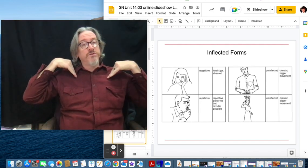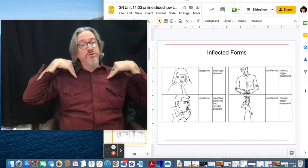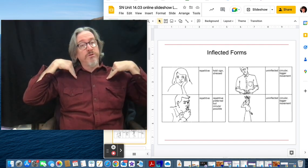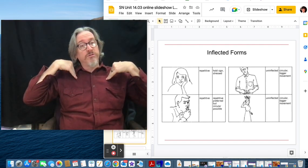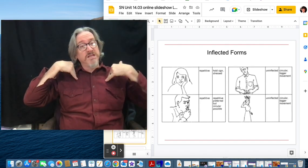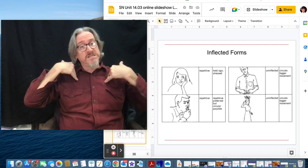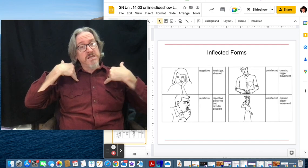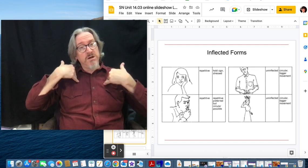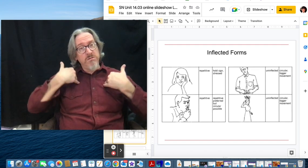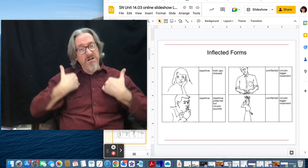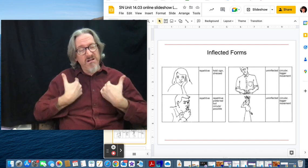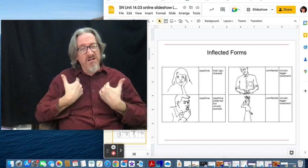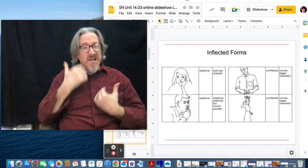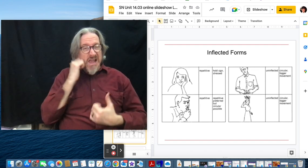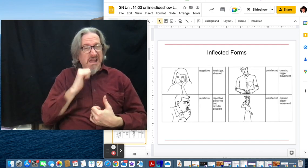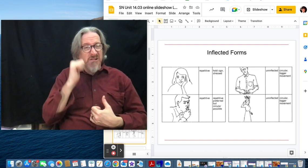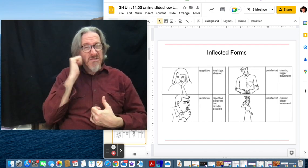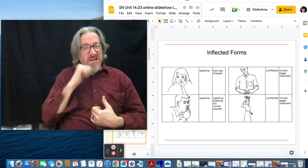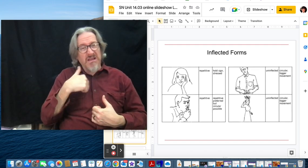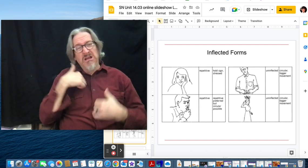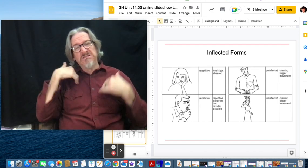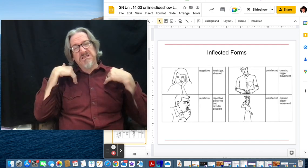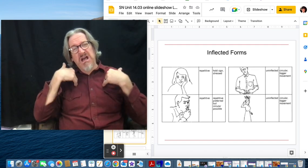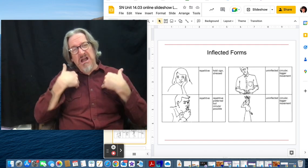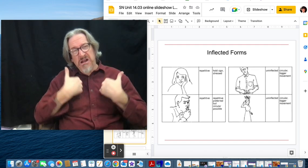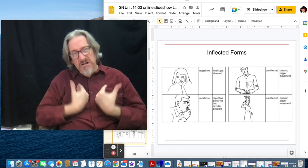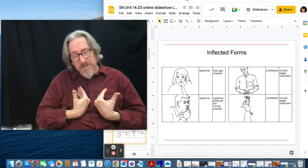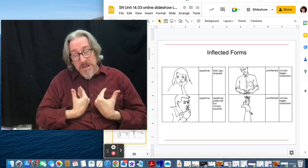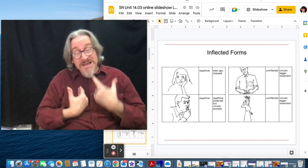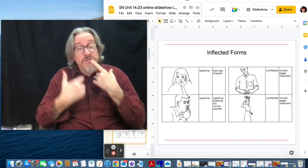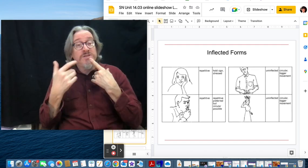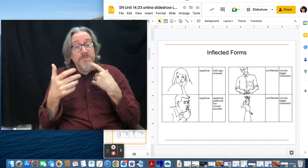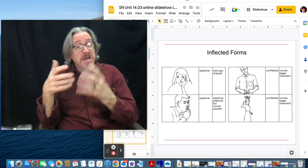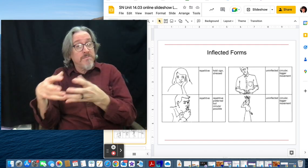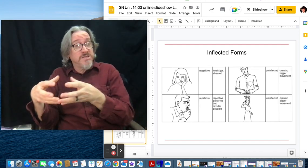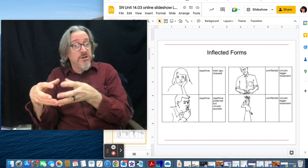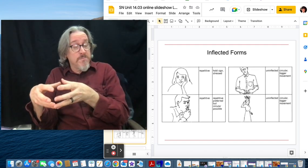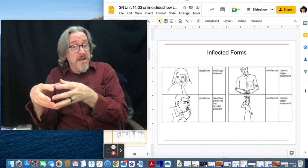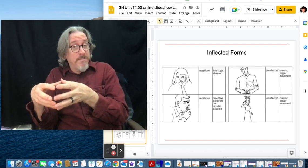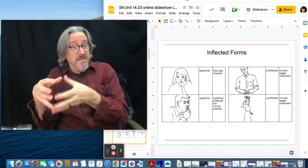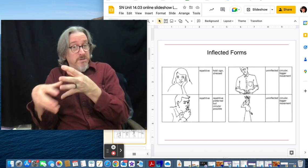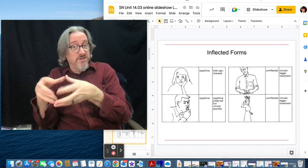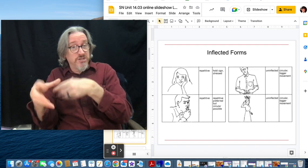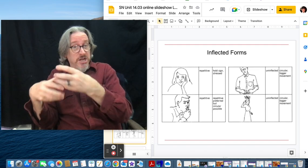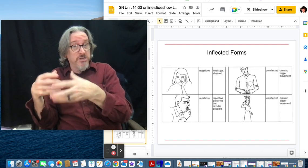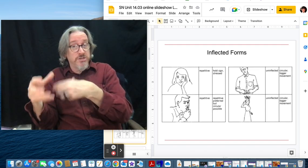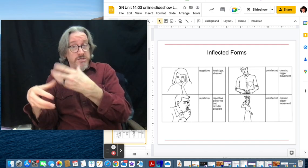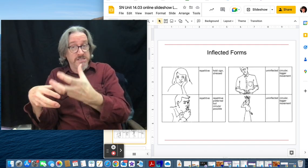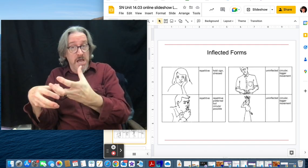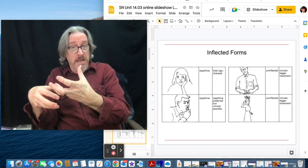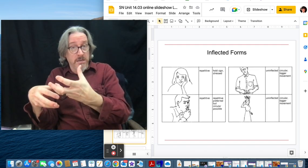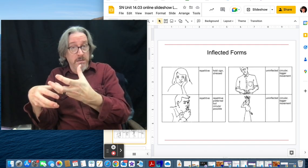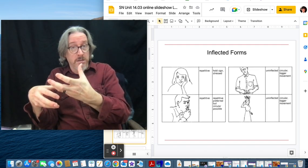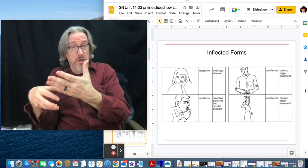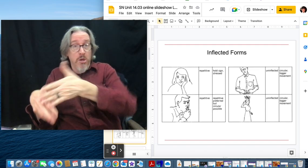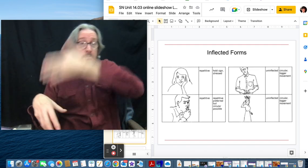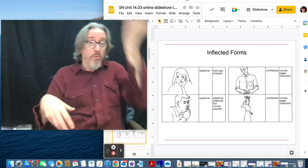If you do it really slow, every day. So sometimes there may not be as much of a change to the